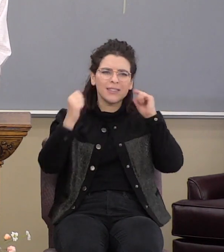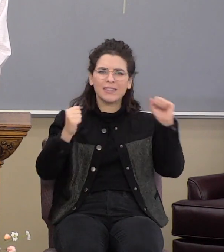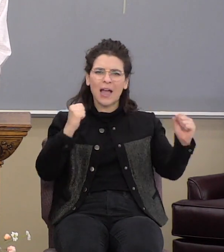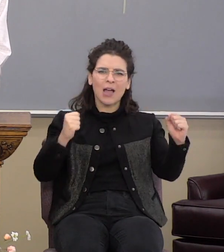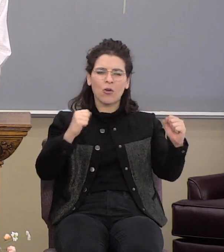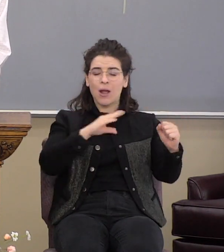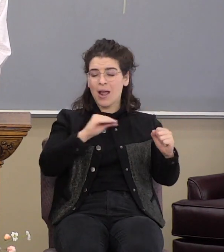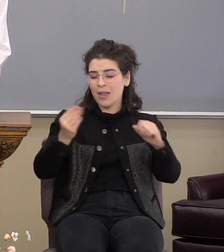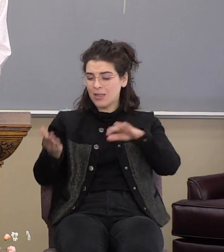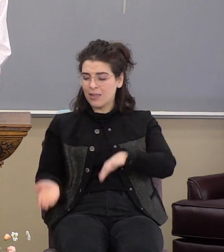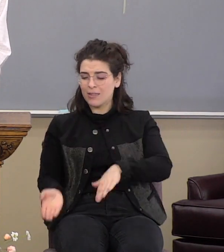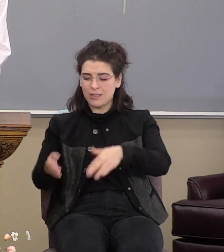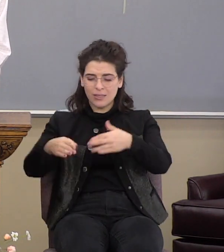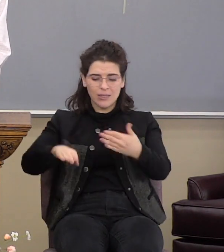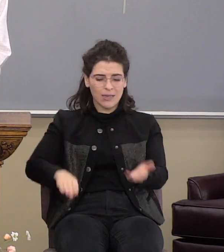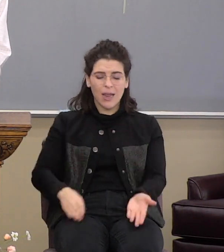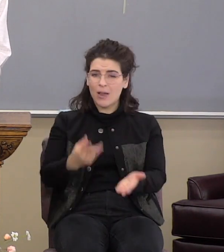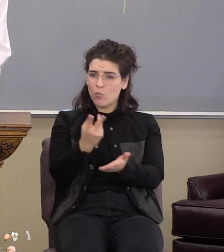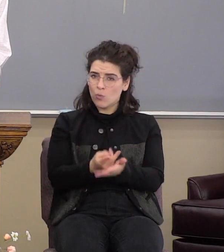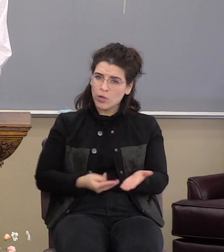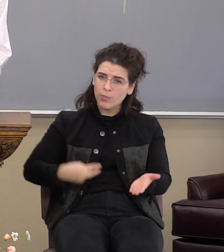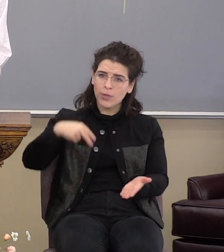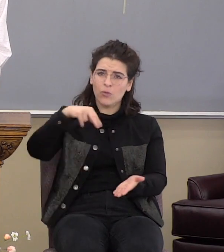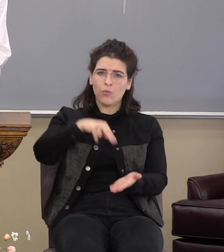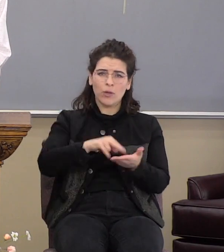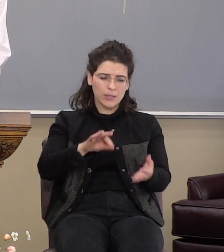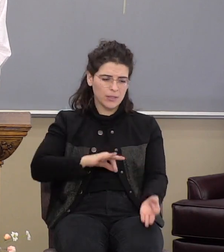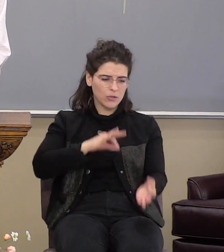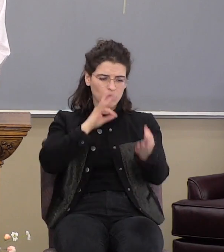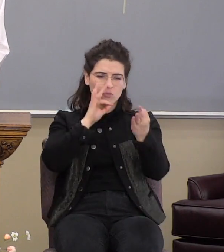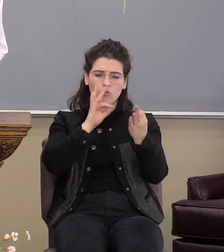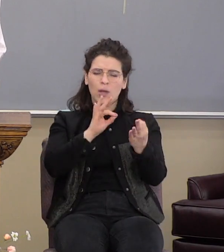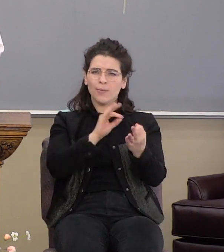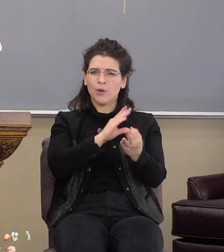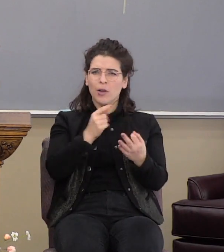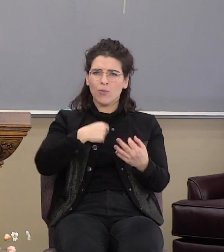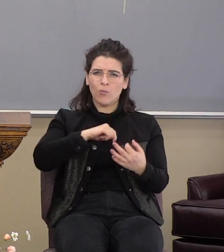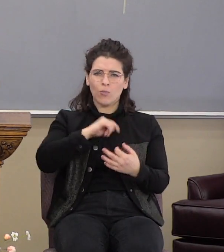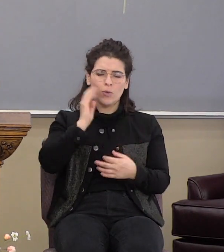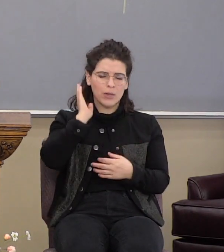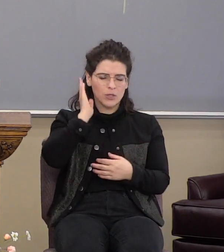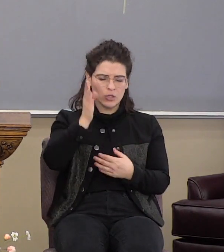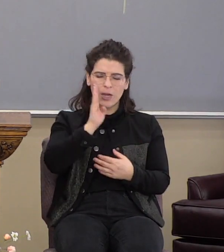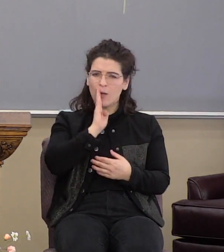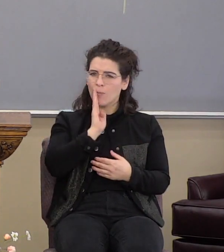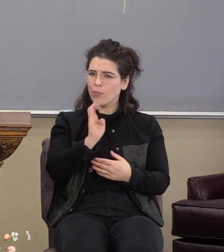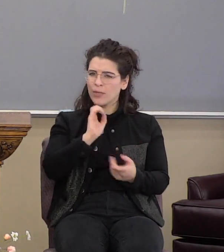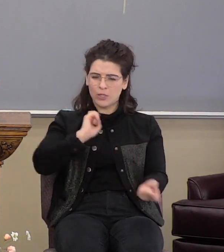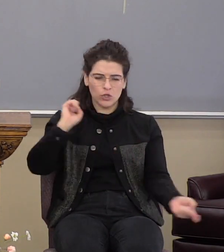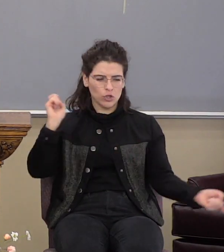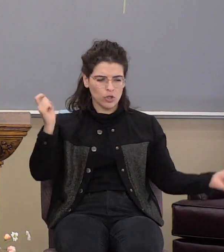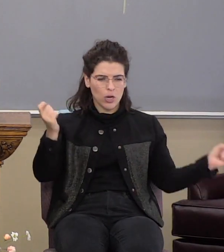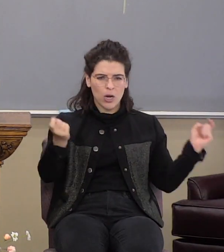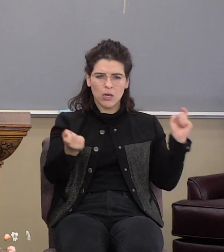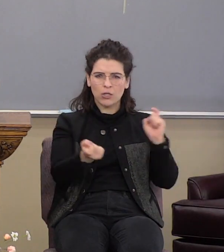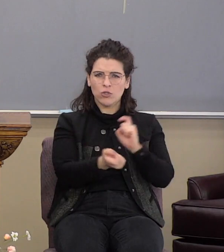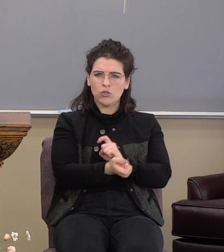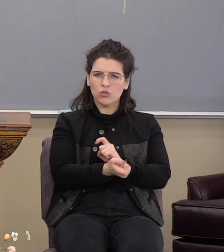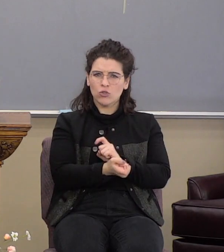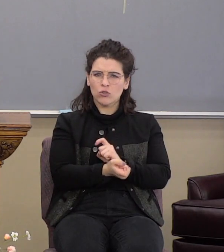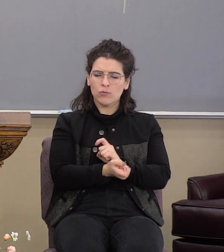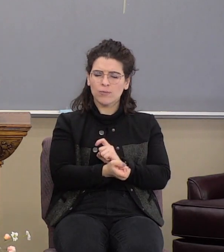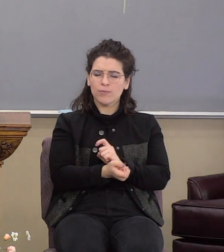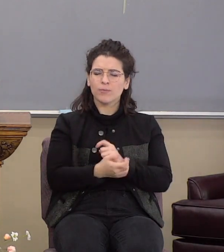dead shall be raised incorruptible, and we shall be changed. Okay?